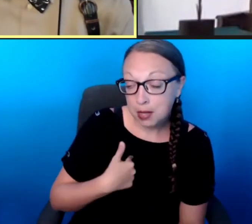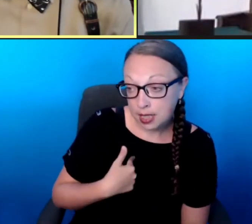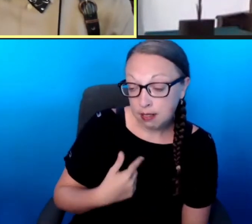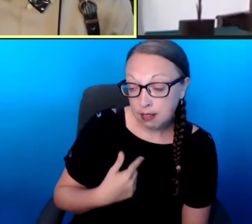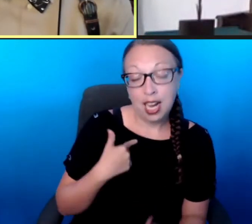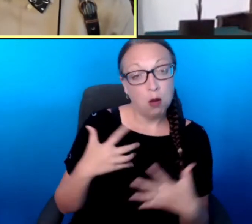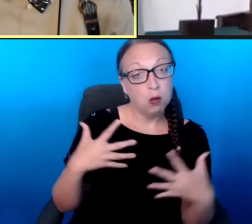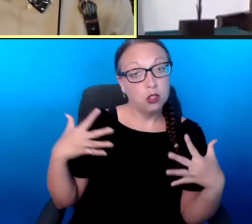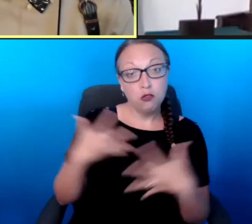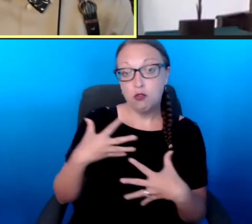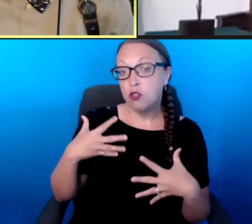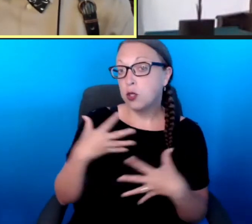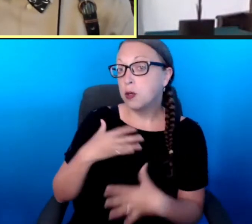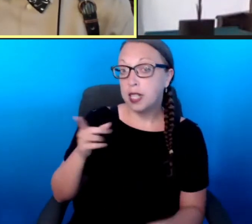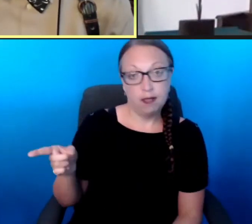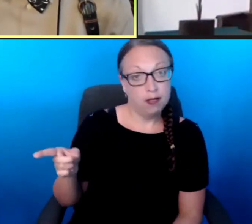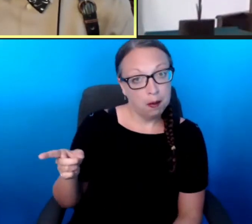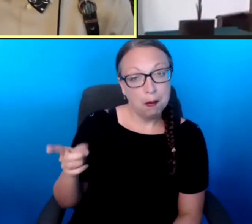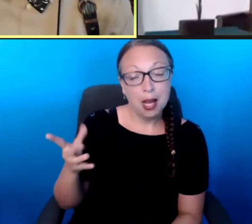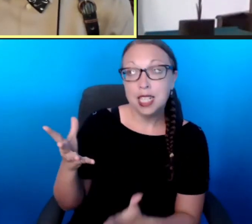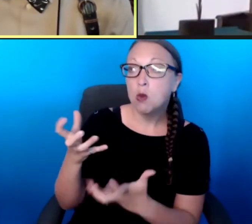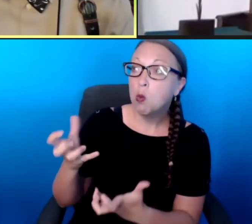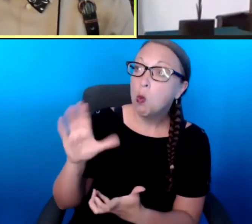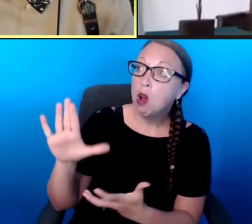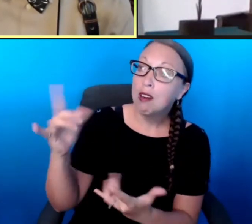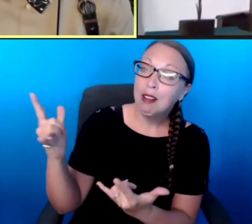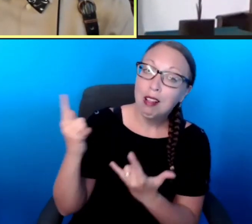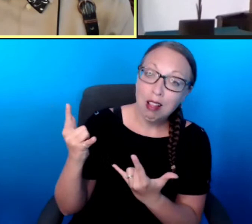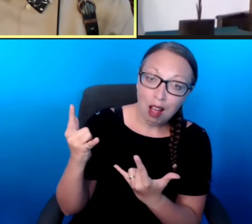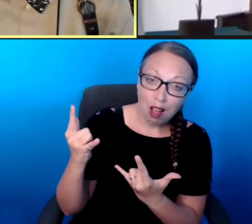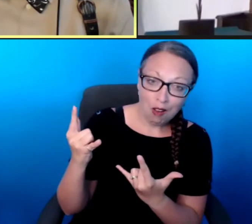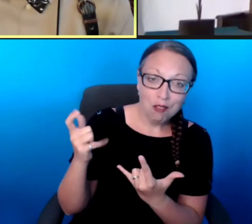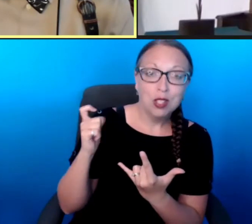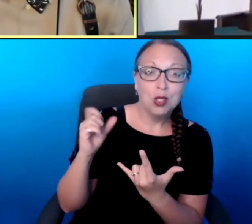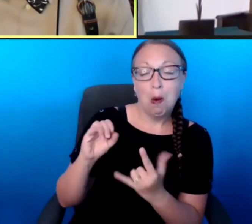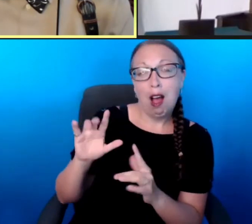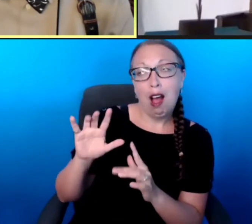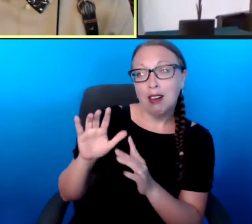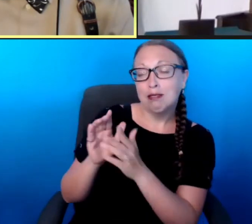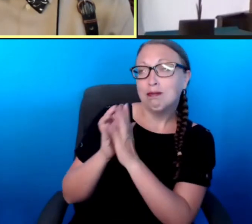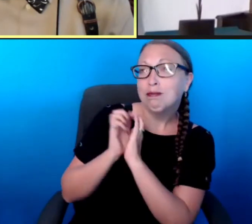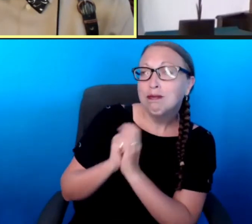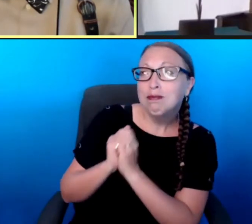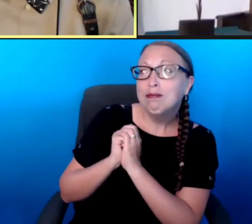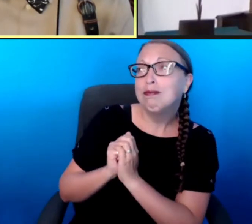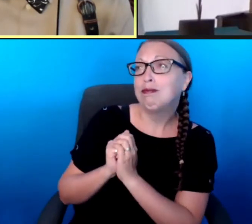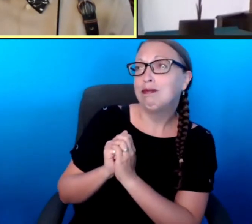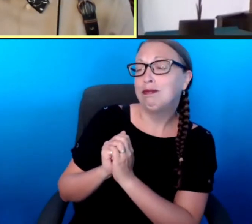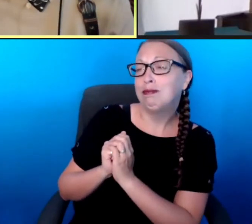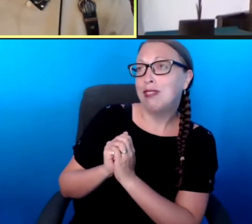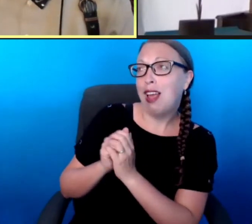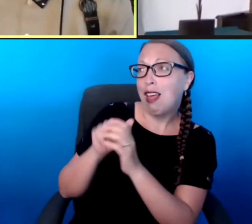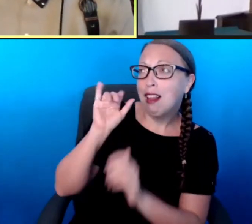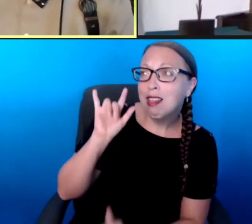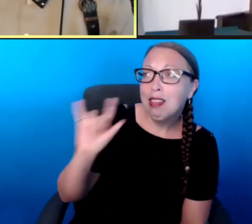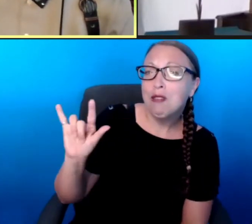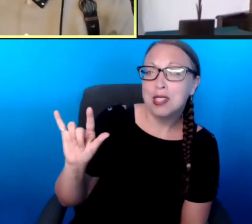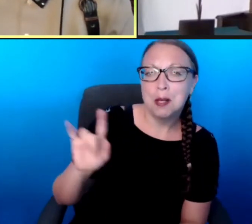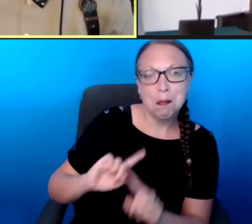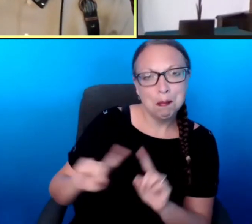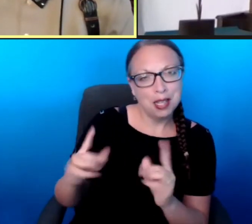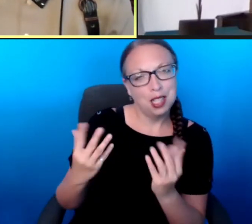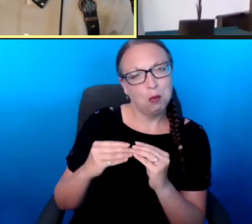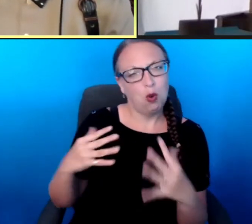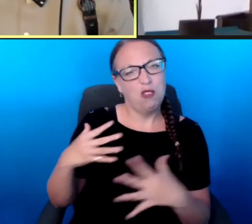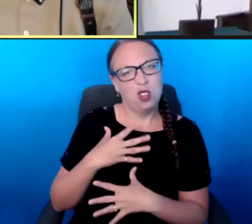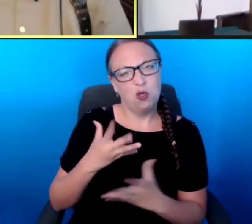him. I so wanted him to love me, and so I did adore him, but in a fearful way. But we'll talk about that